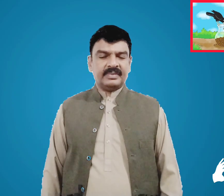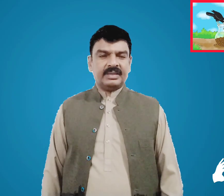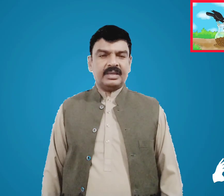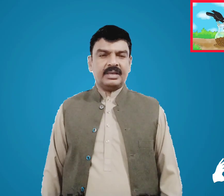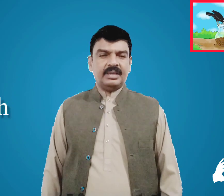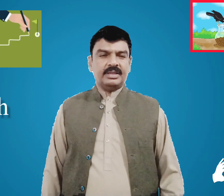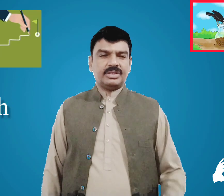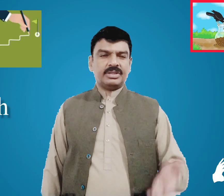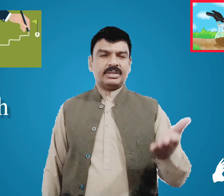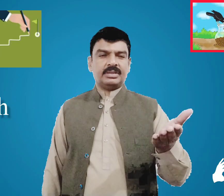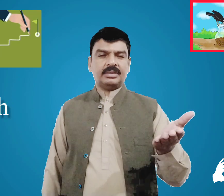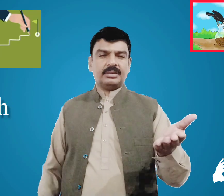reach